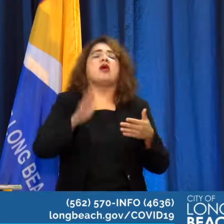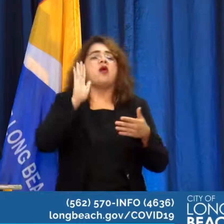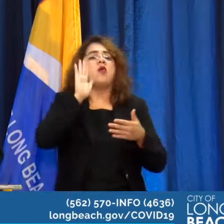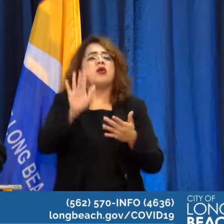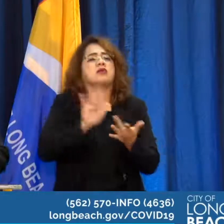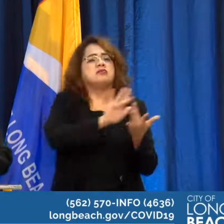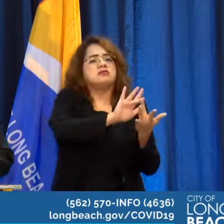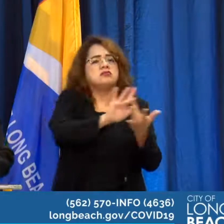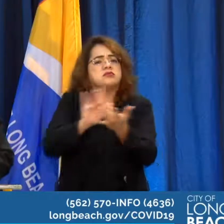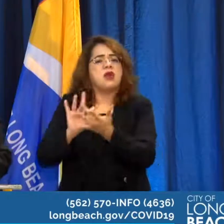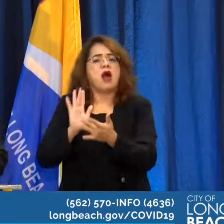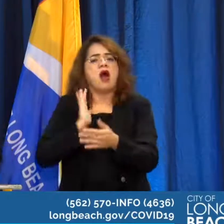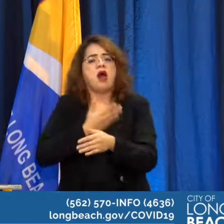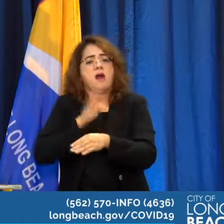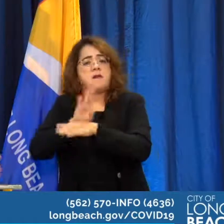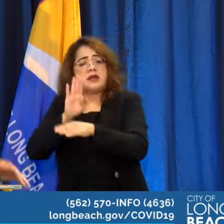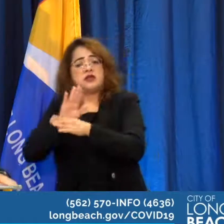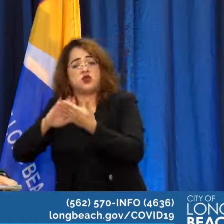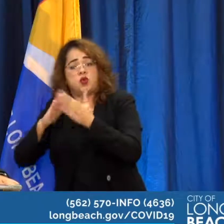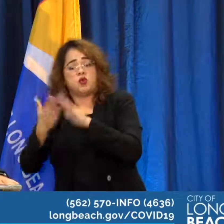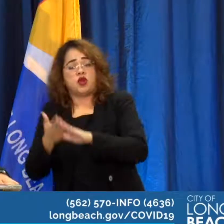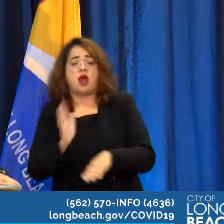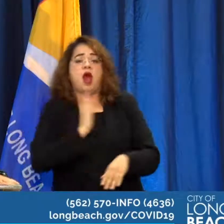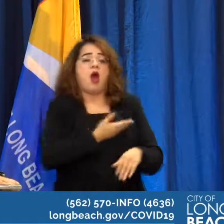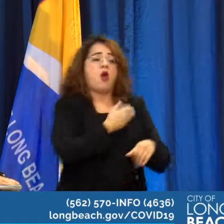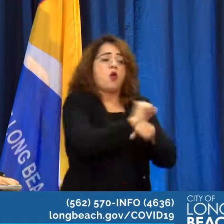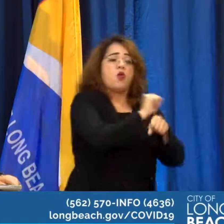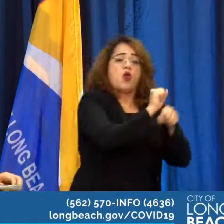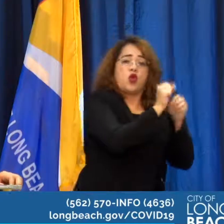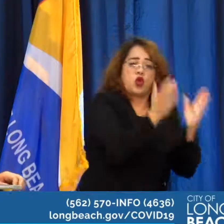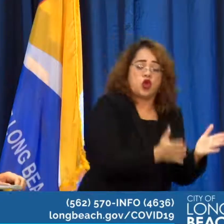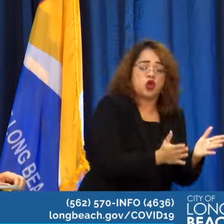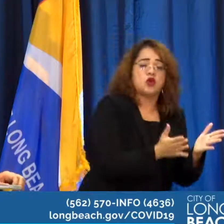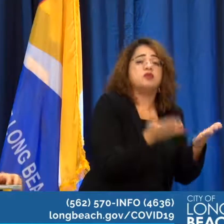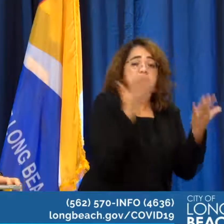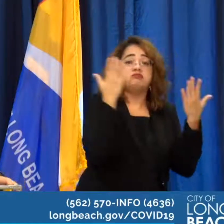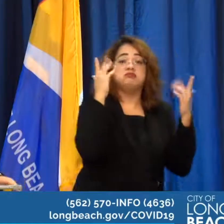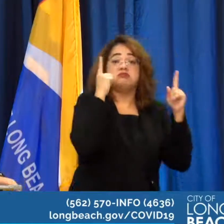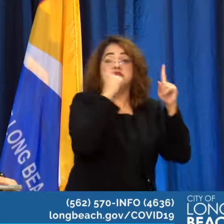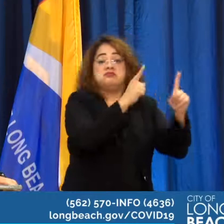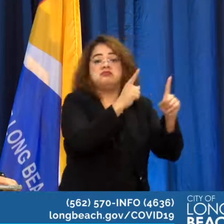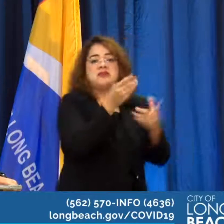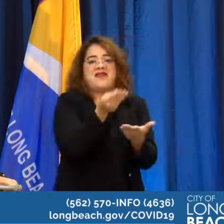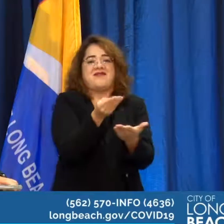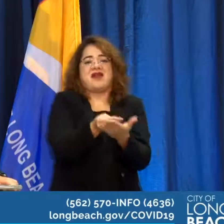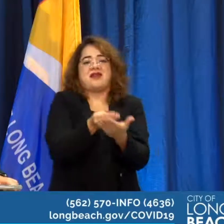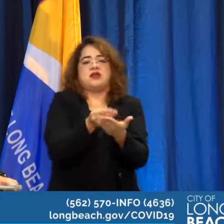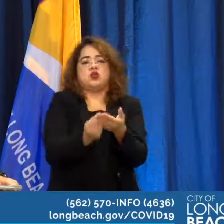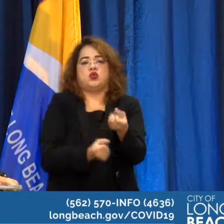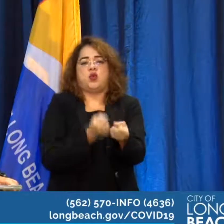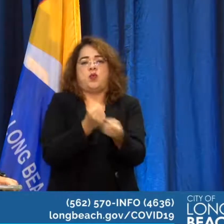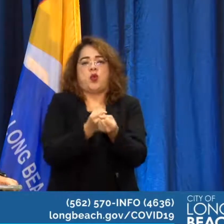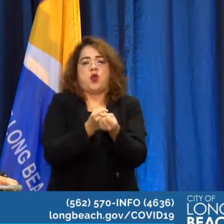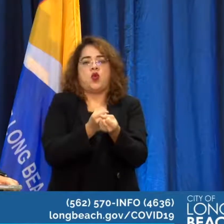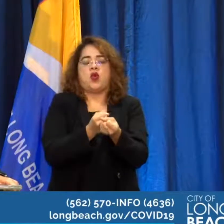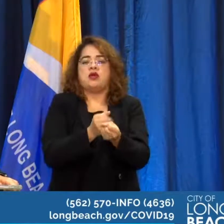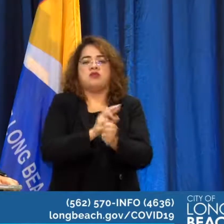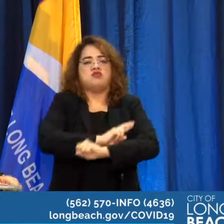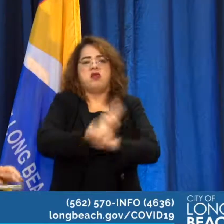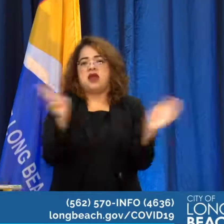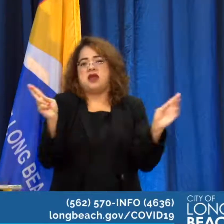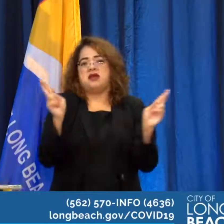community and to our workers and putting together what I hope will be a significant financial support package for the